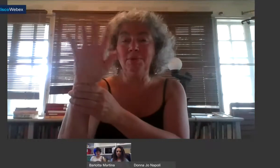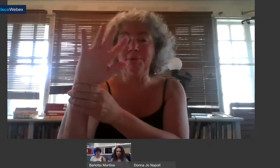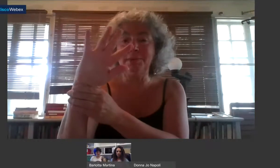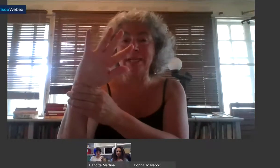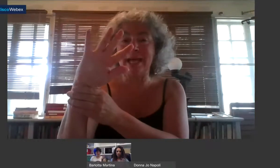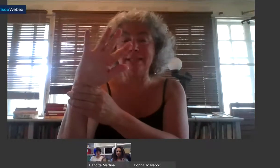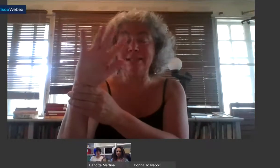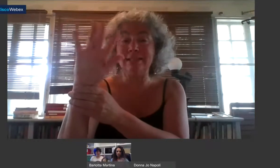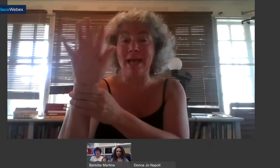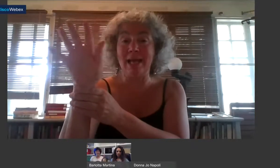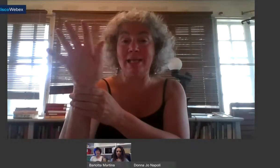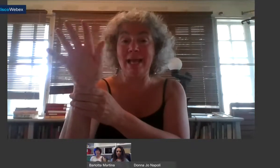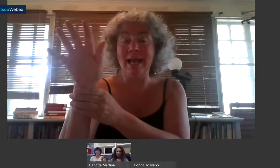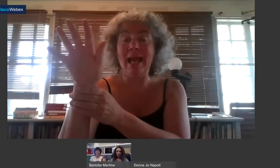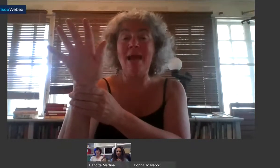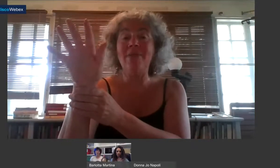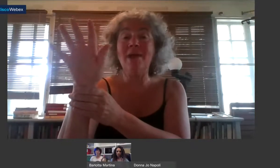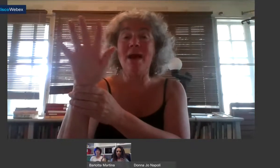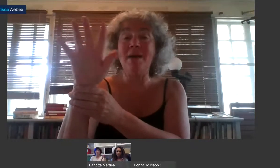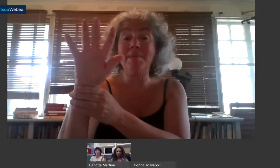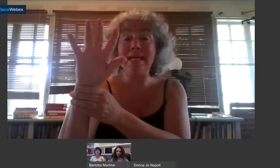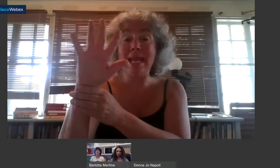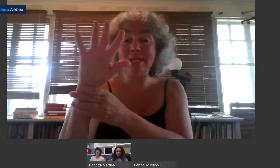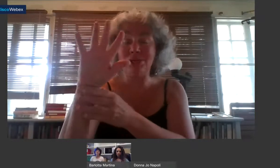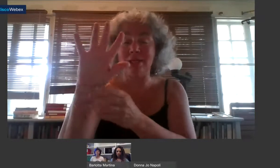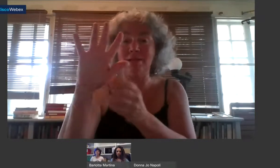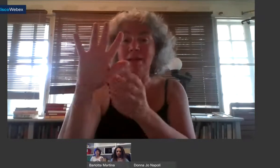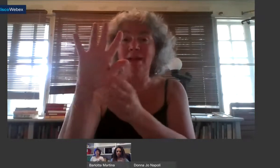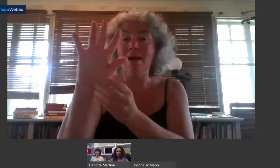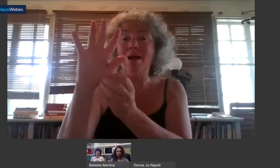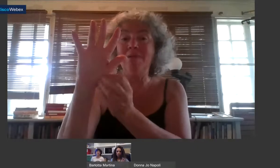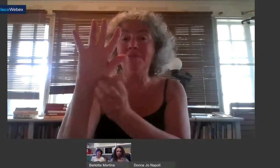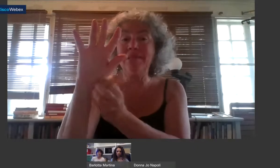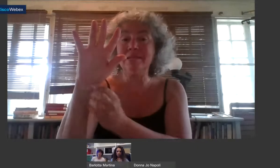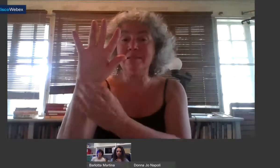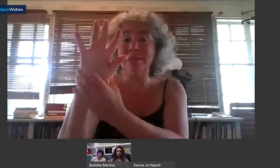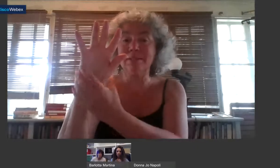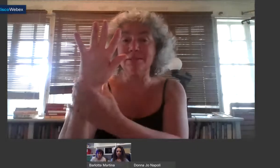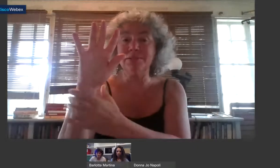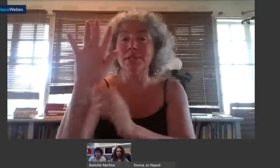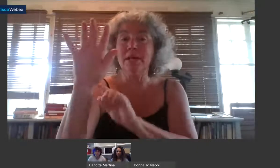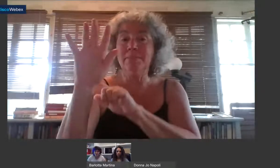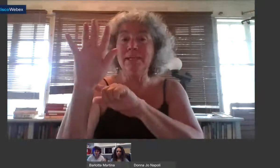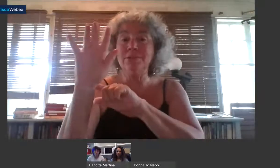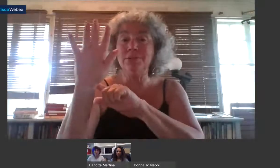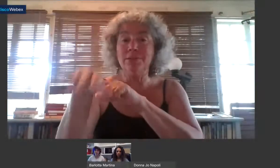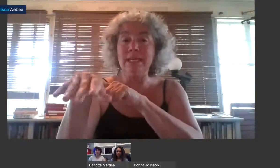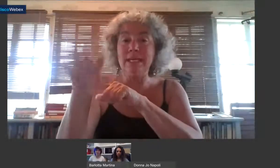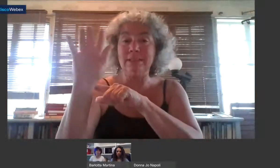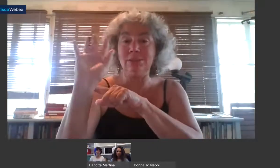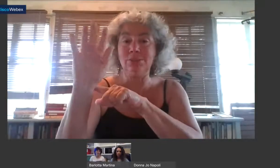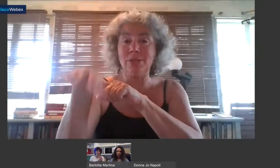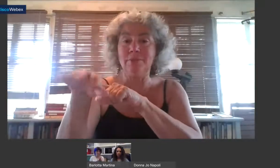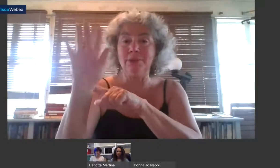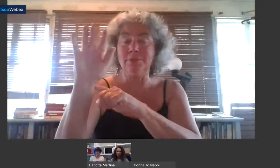from side to side. And the combination of these muscles plus your hinge of your